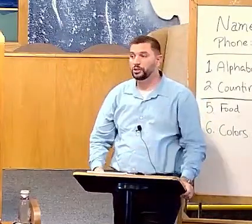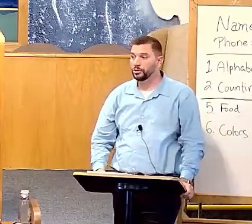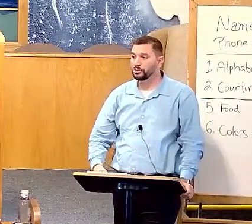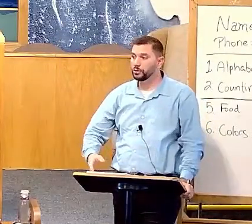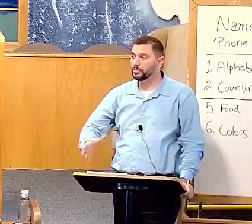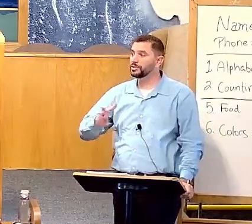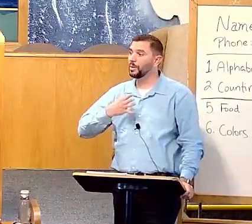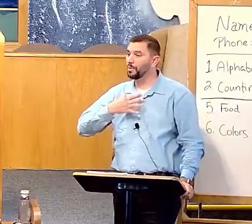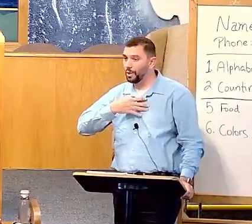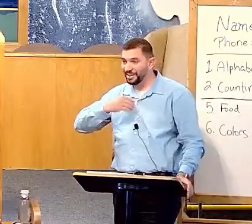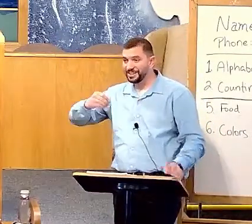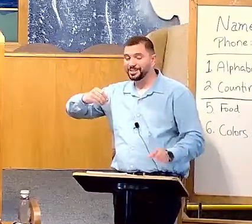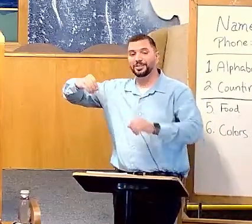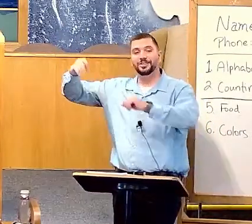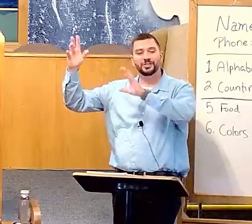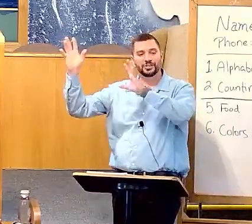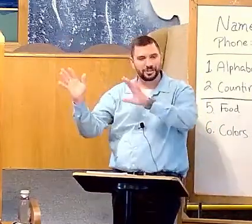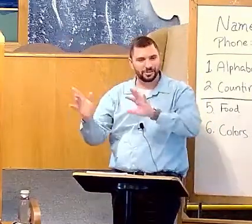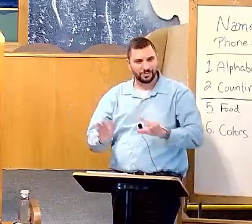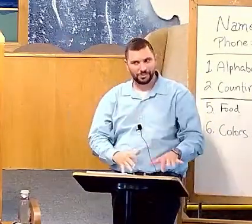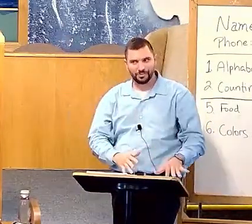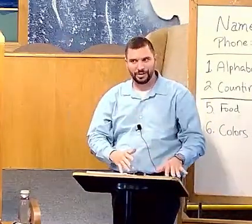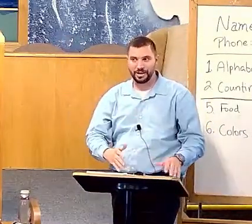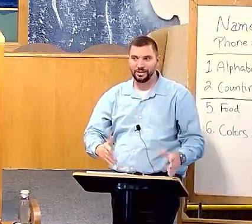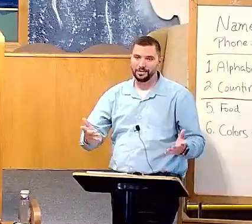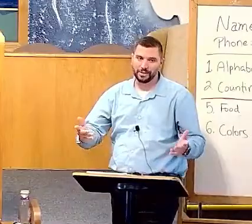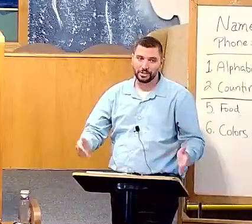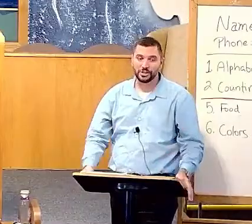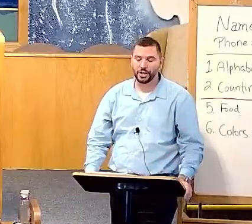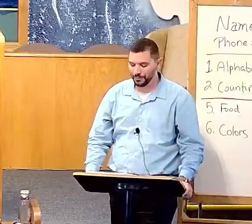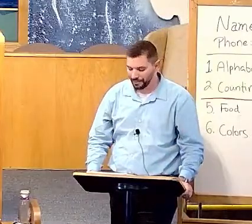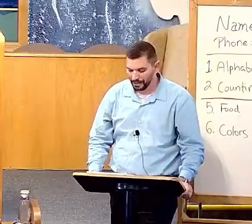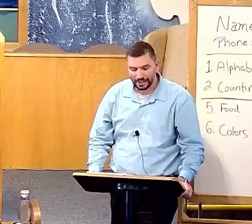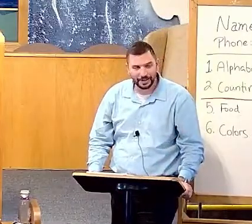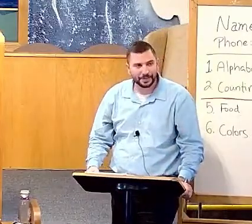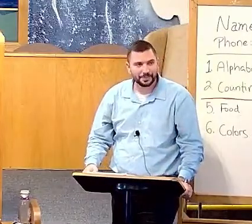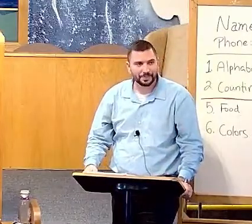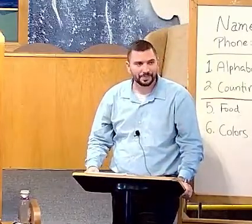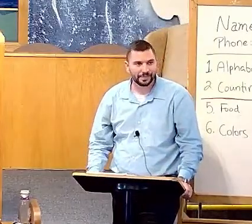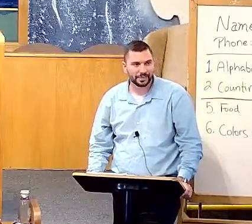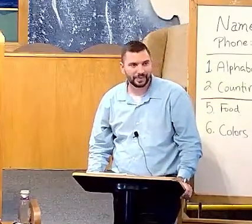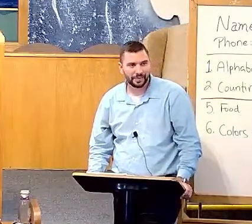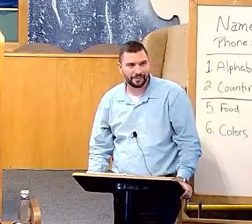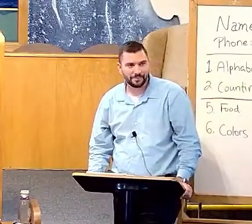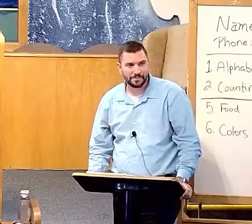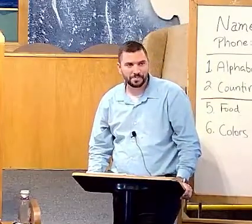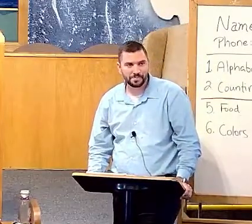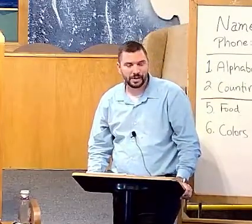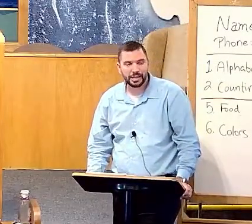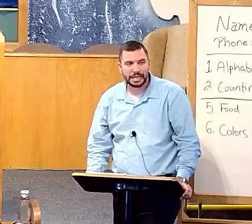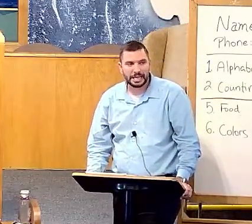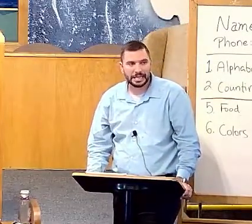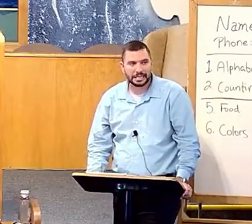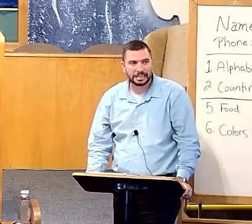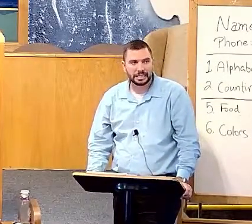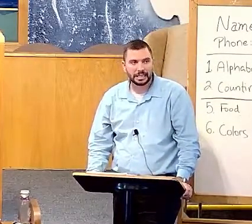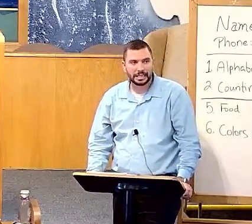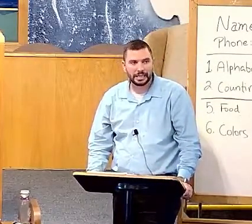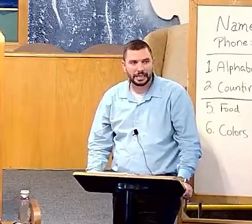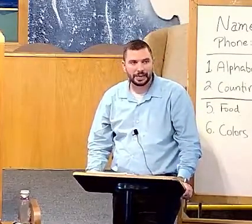snowstorm, you say white rain. That's snow. So rain and snow are very similar, except with snow you're going to do the